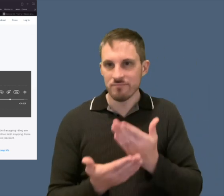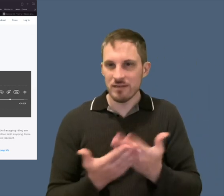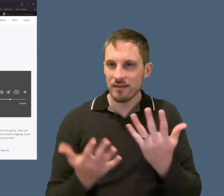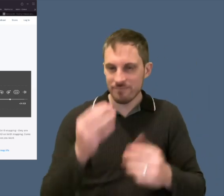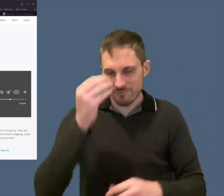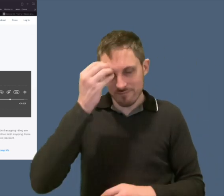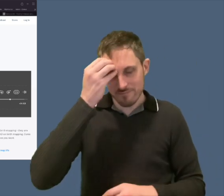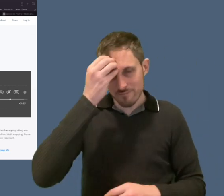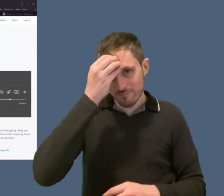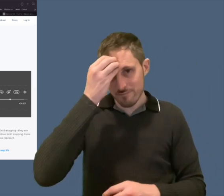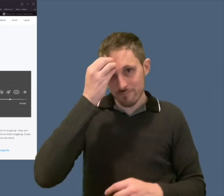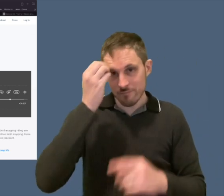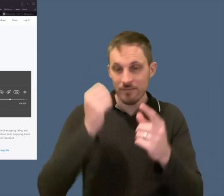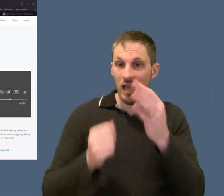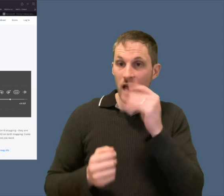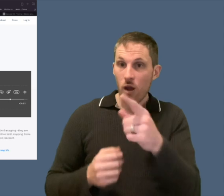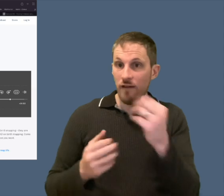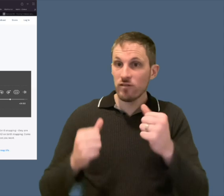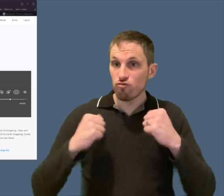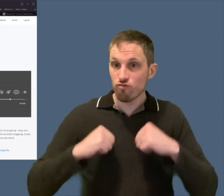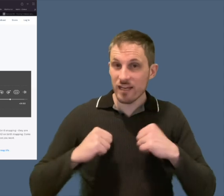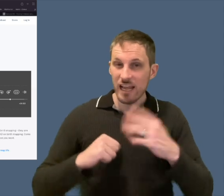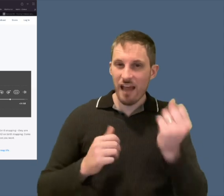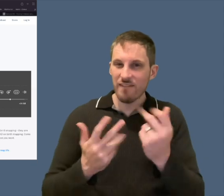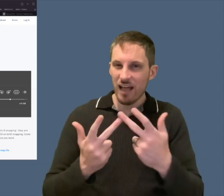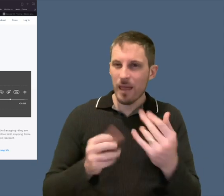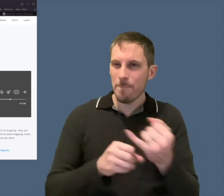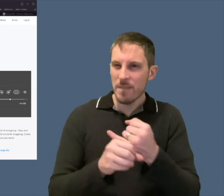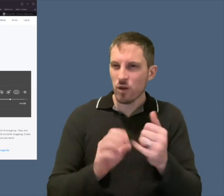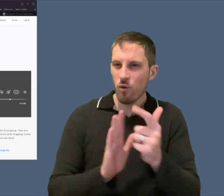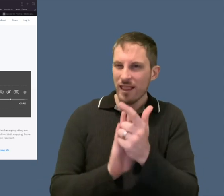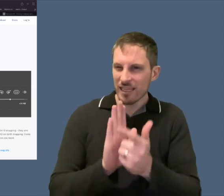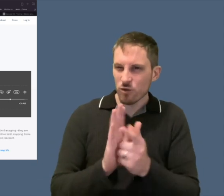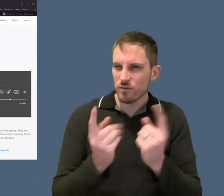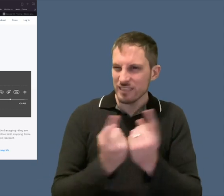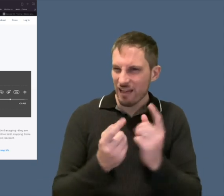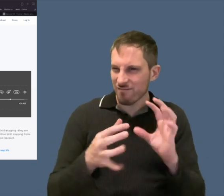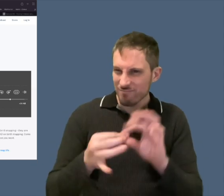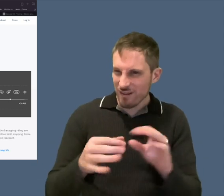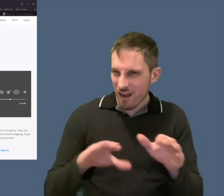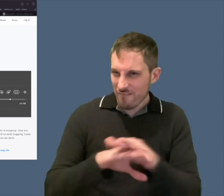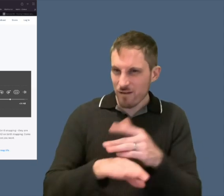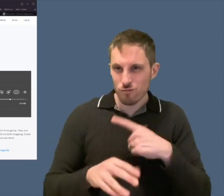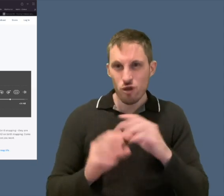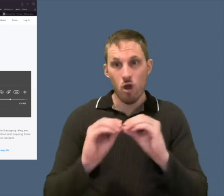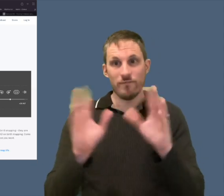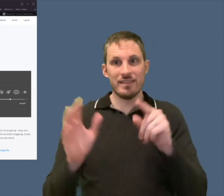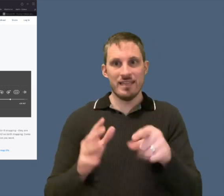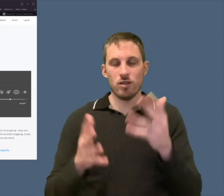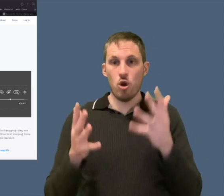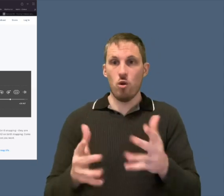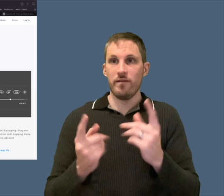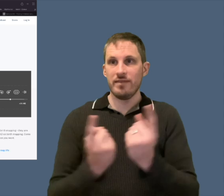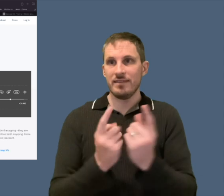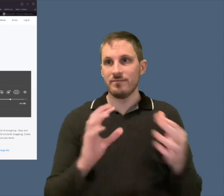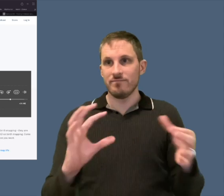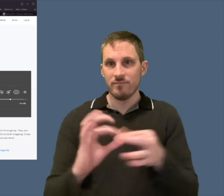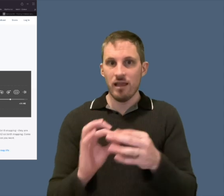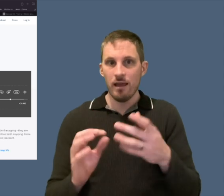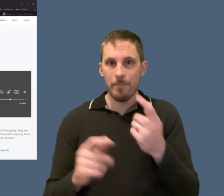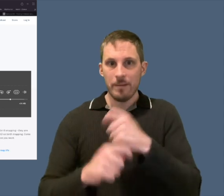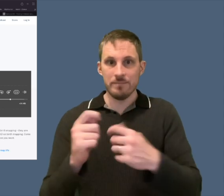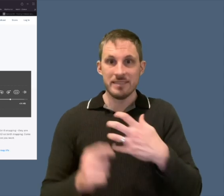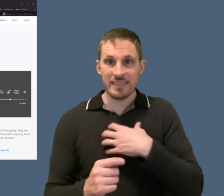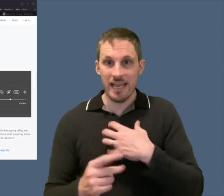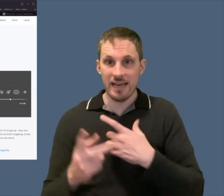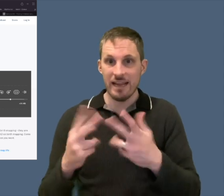cover much around the medical legal stuff? Because obviously that's where a lot of this ties into, right? We get scared